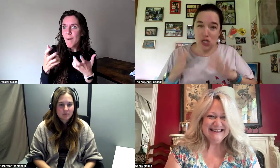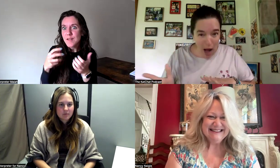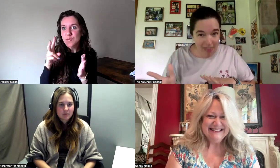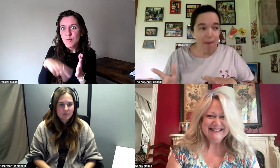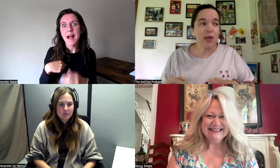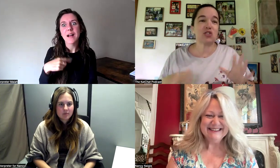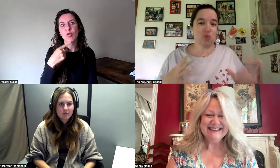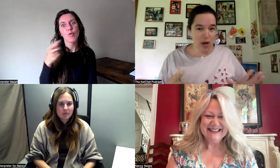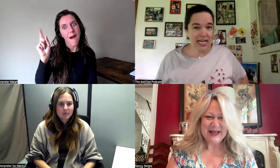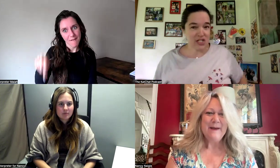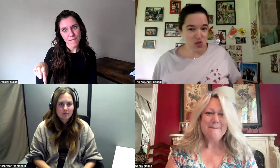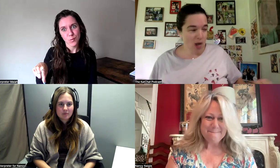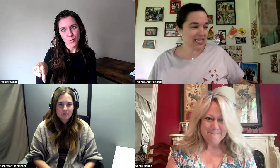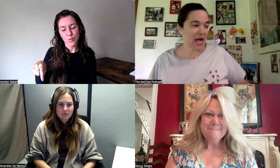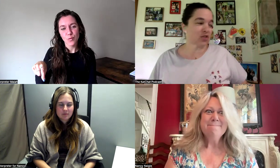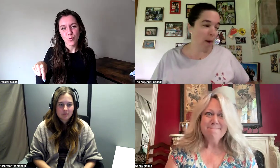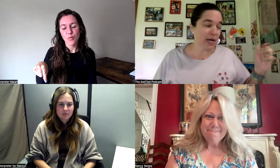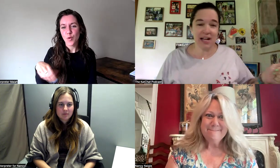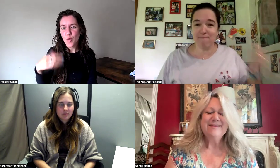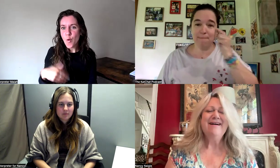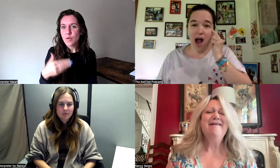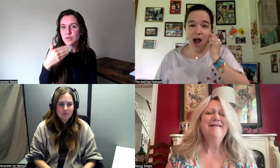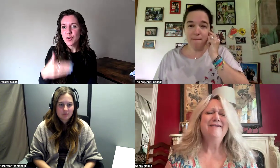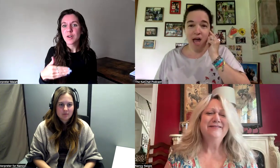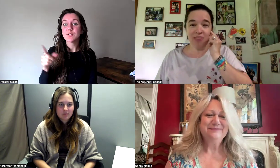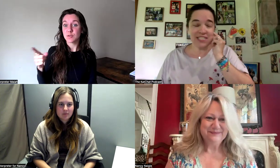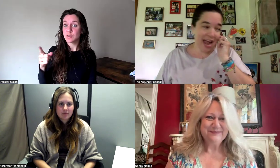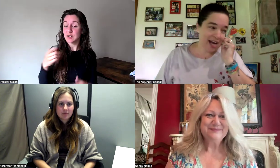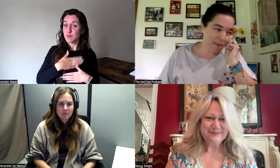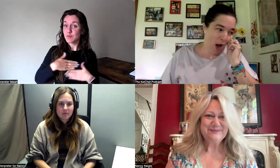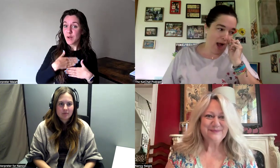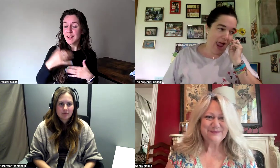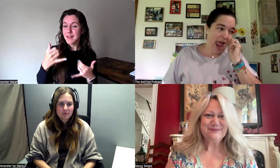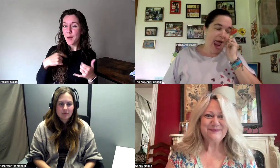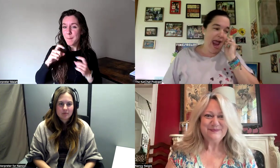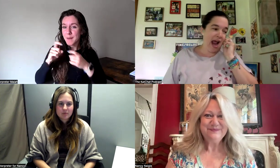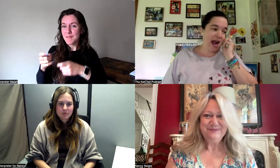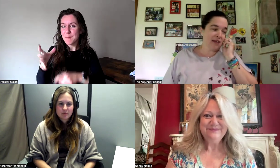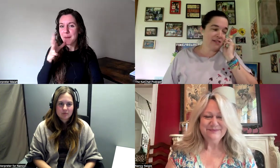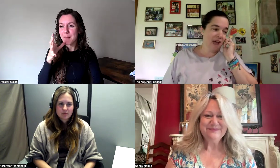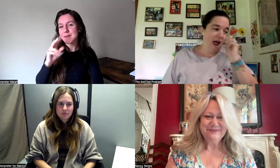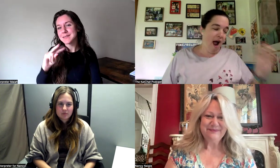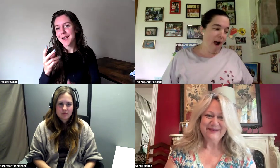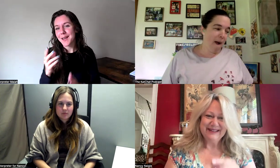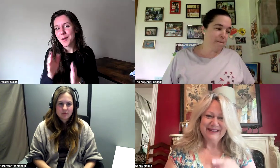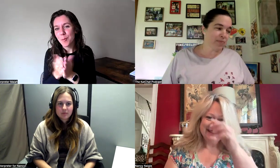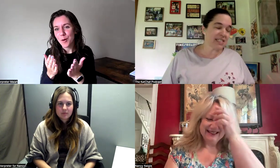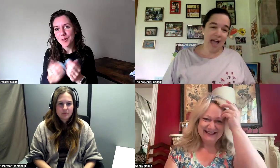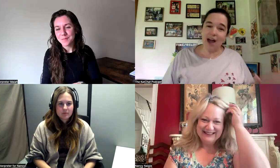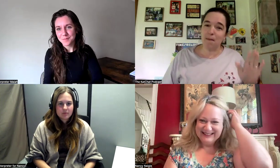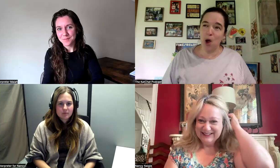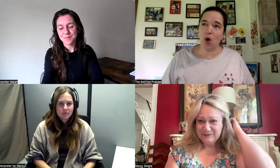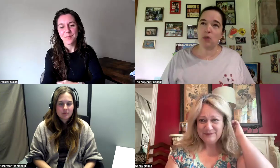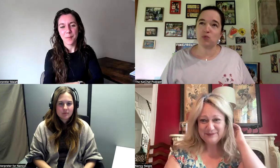So she read that book, she really enjoyed that, so I'm going to get my mom the second book. And